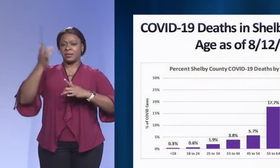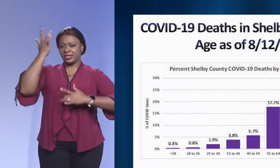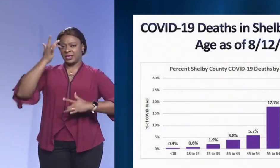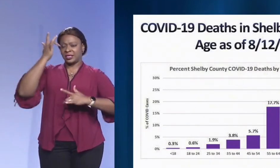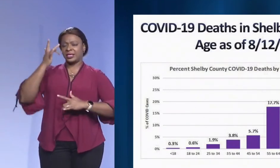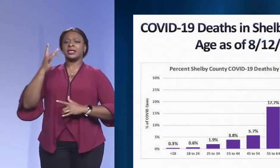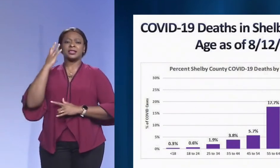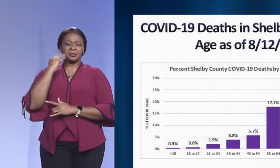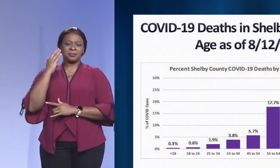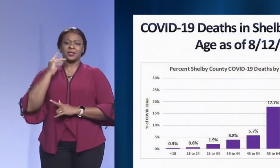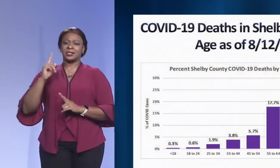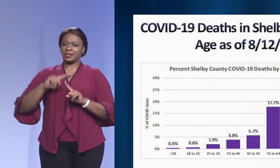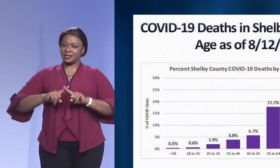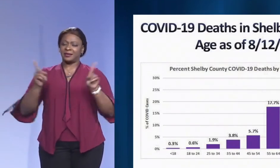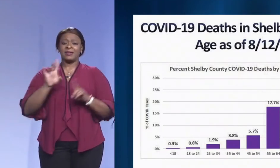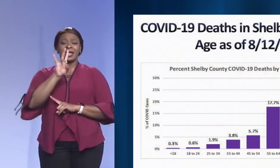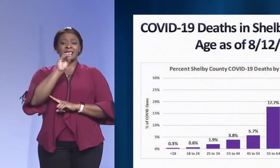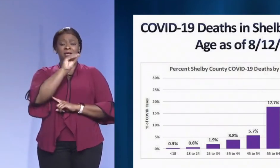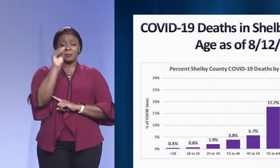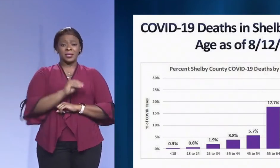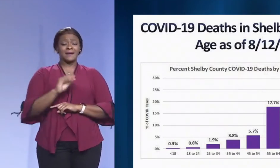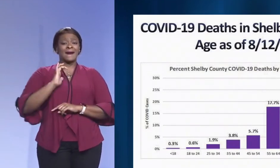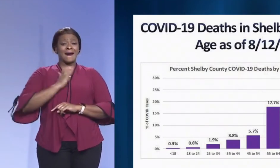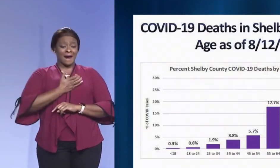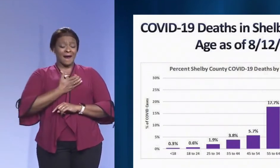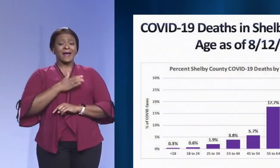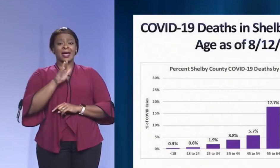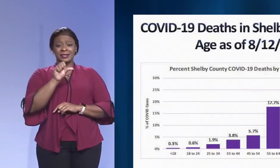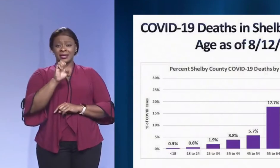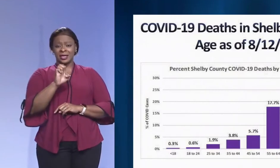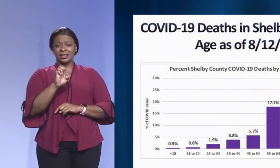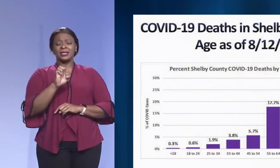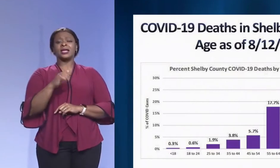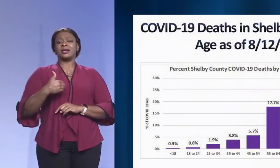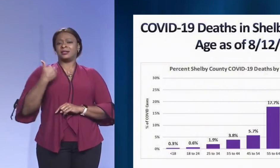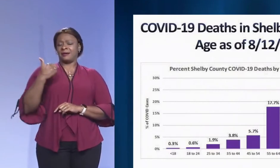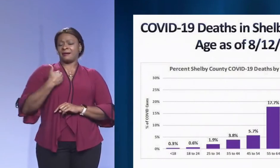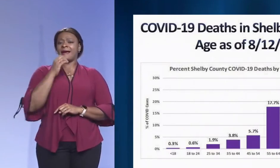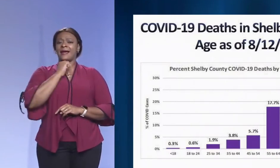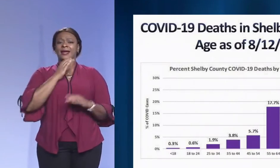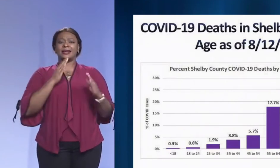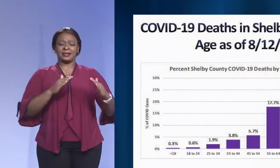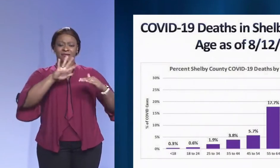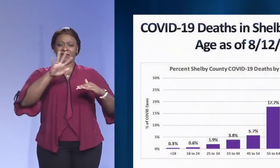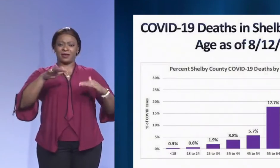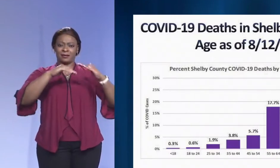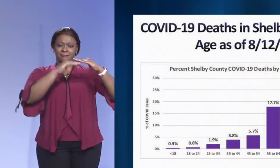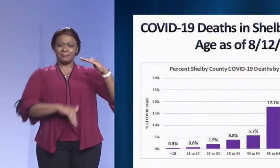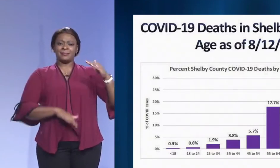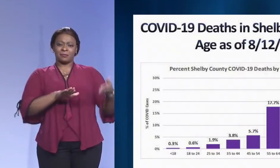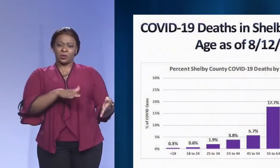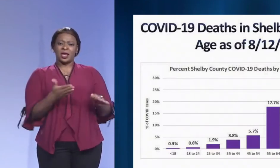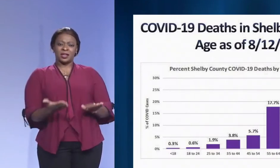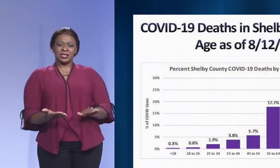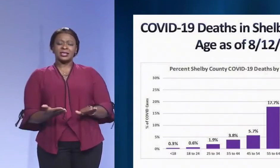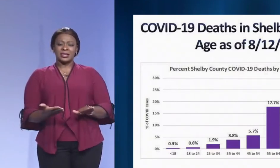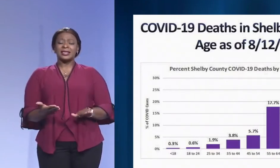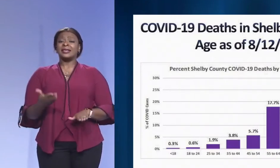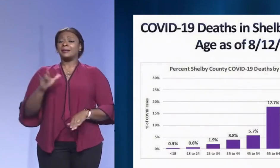experience overall. 70% of our cases are younger than 55 years of age, and